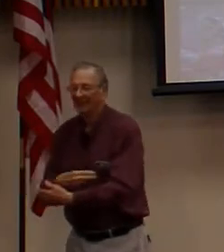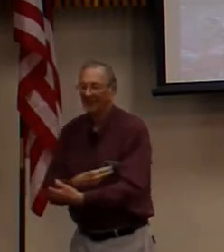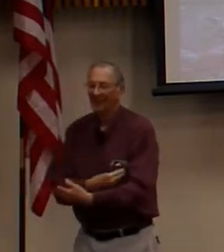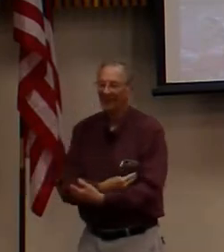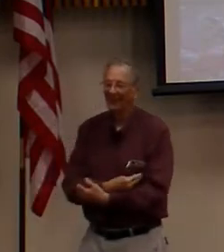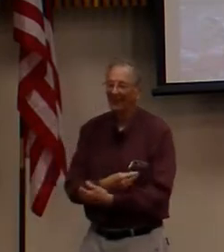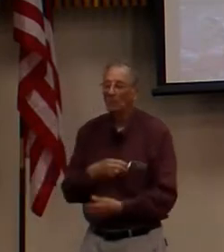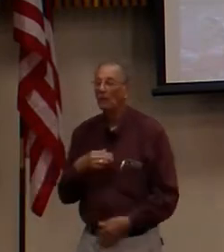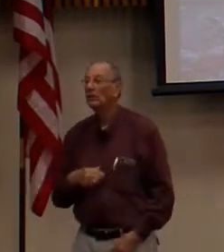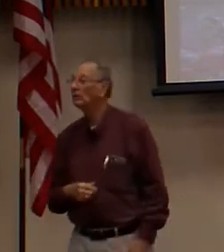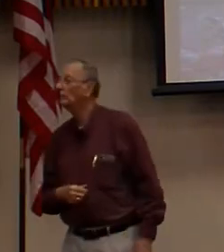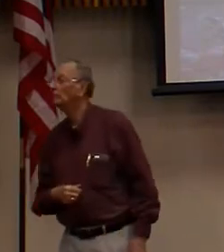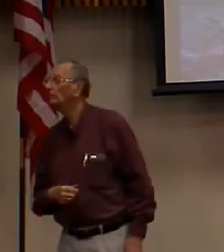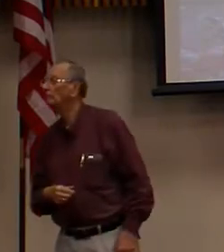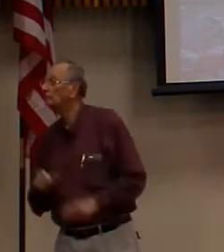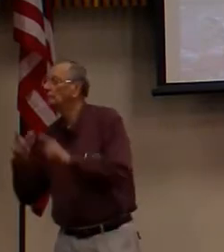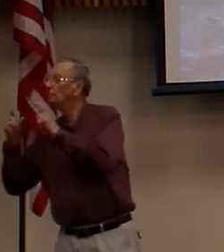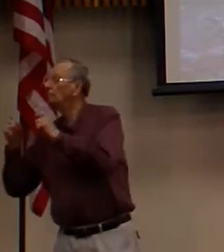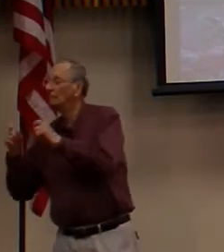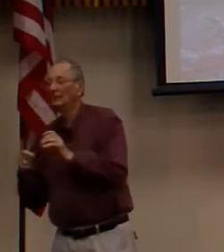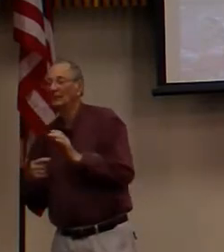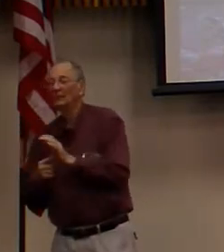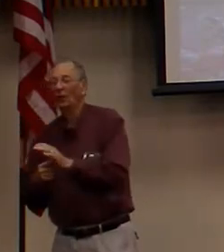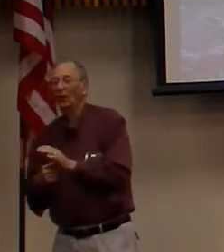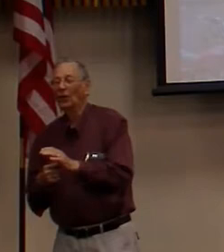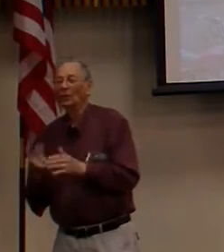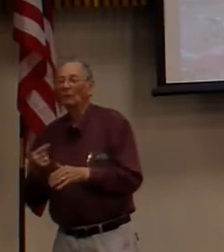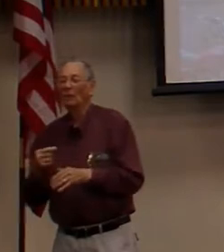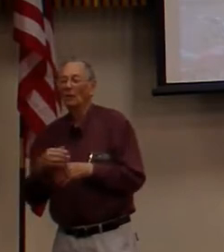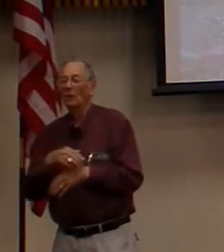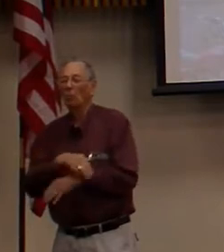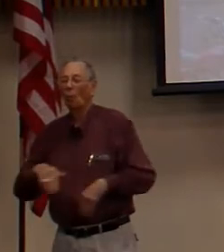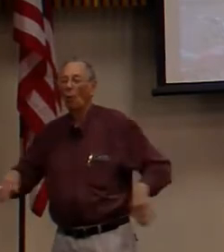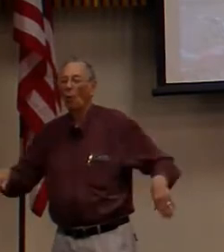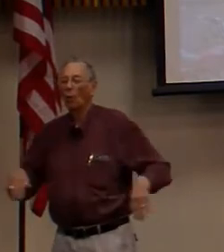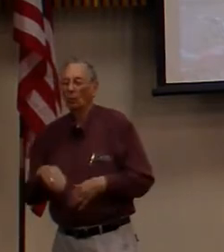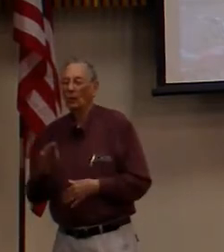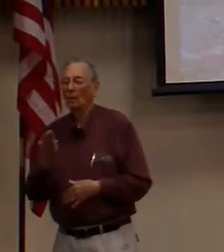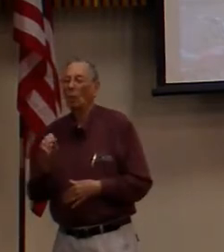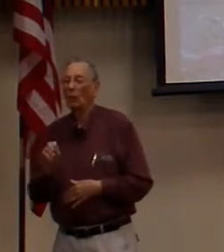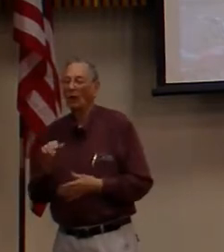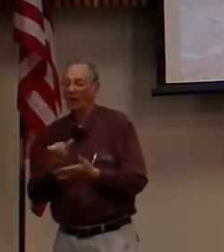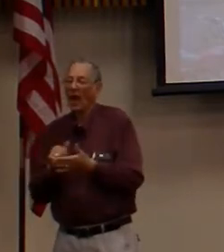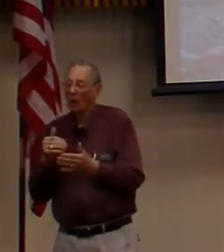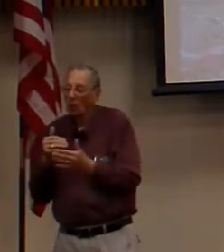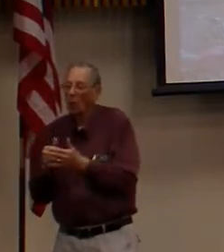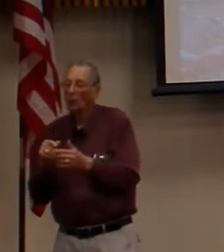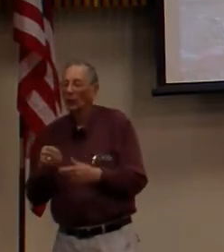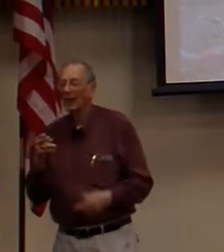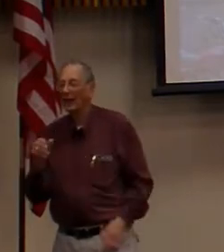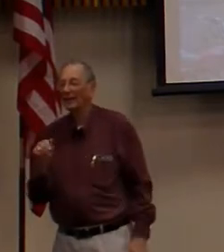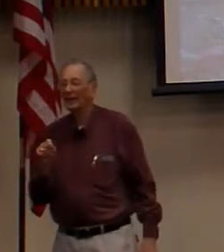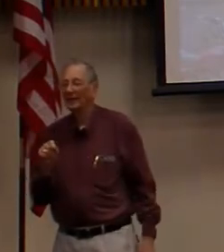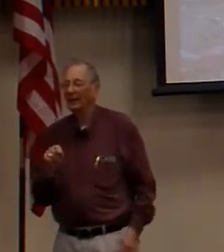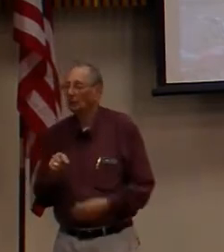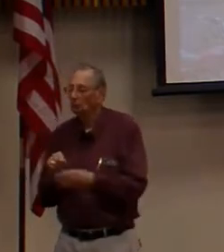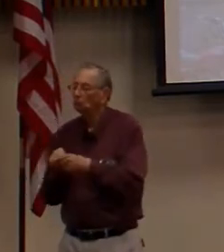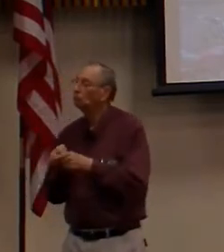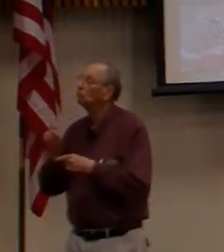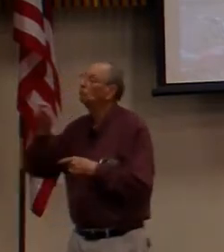stuck my head out and snapped this picture to show something of the border, but we were that close. Haiti is just on the other side.